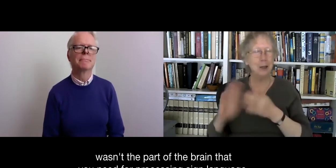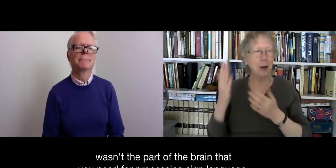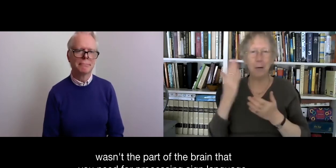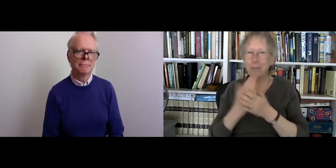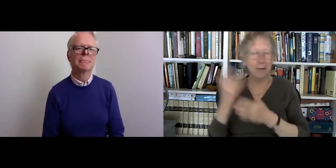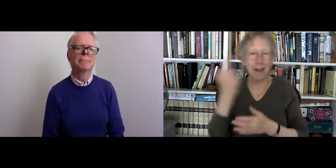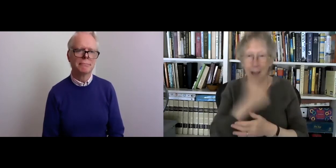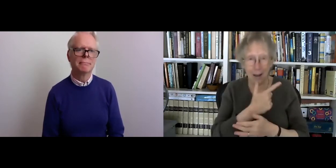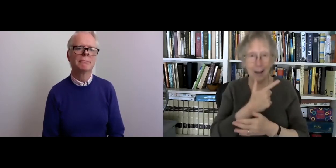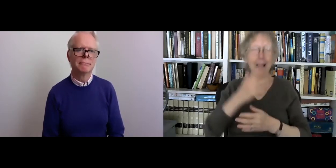language.